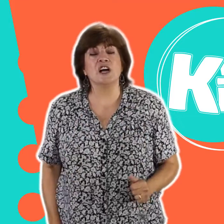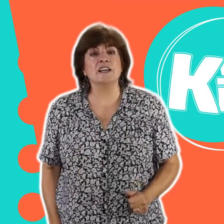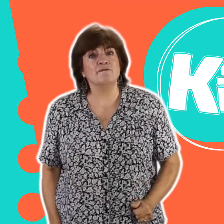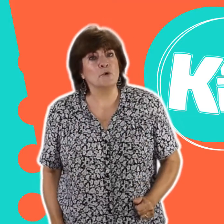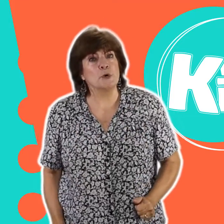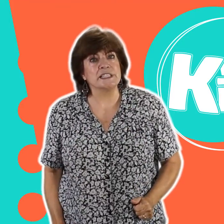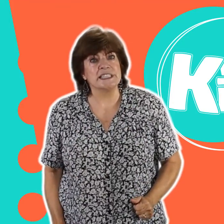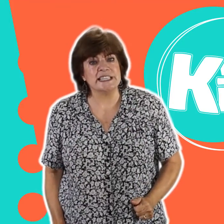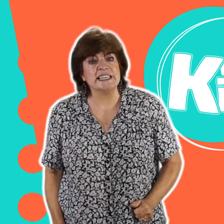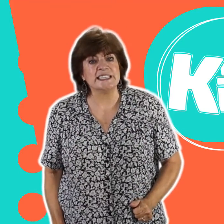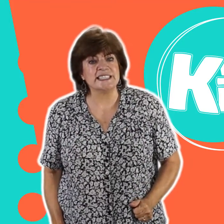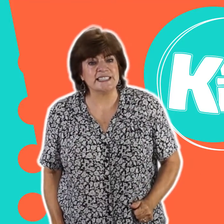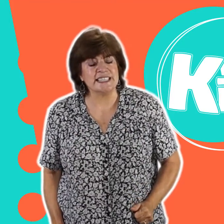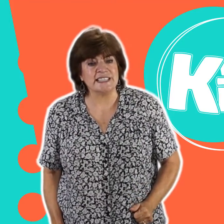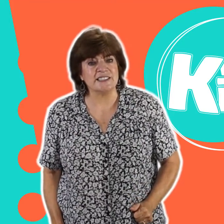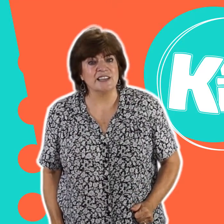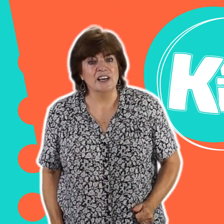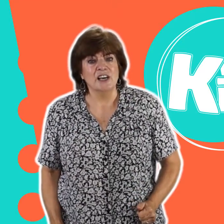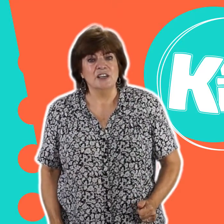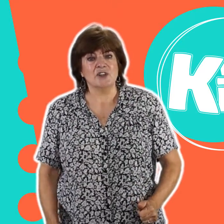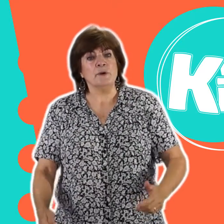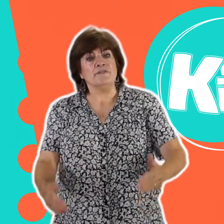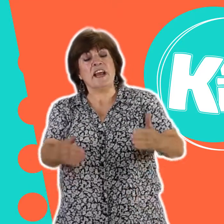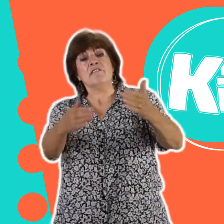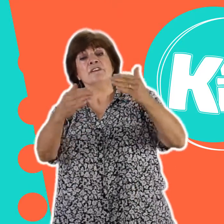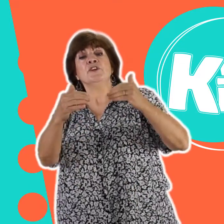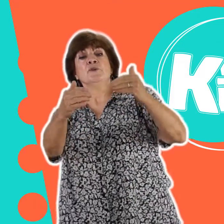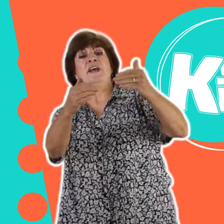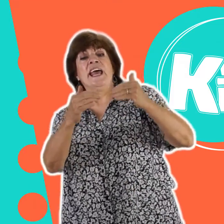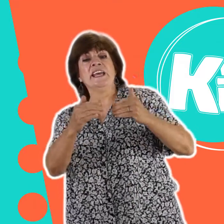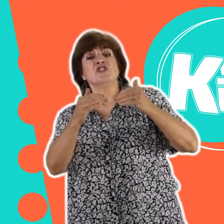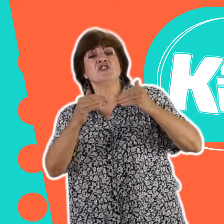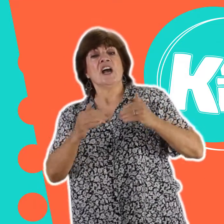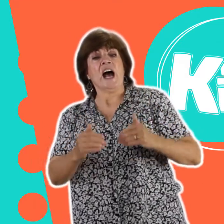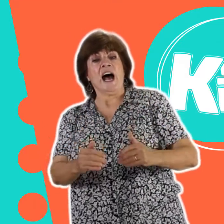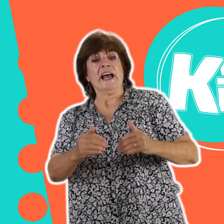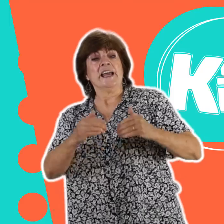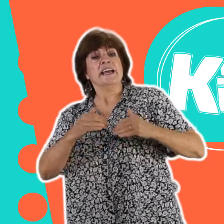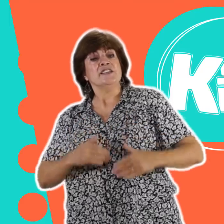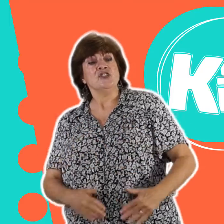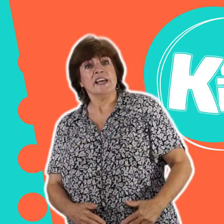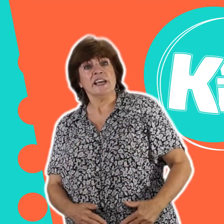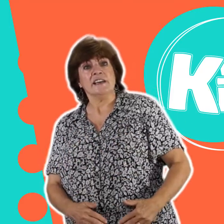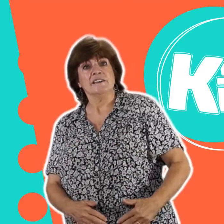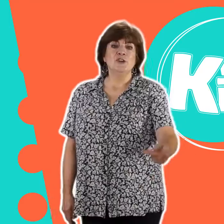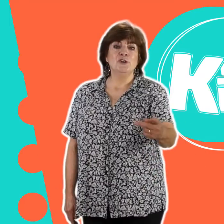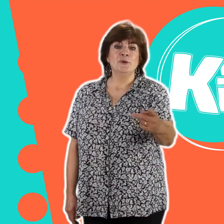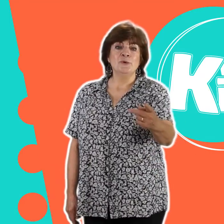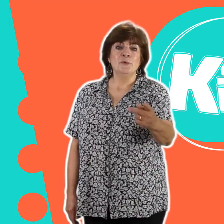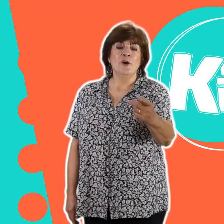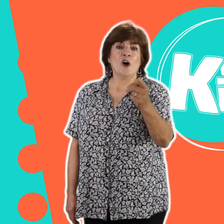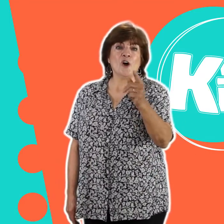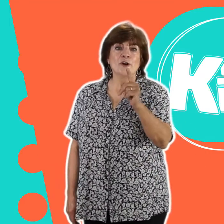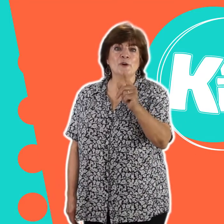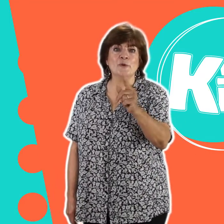John 14:6. So we've now reviewed H, I, and J. You are going